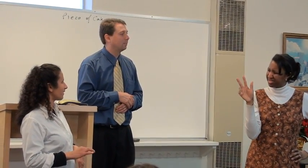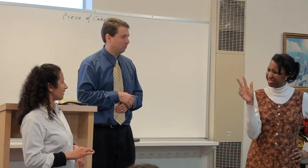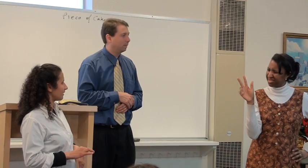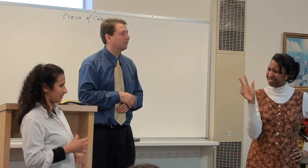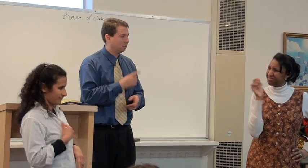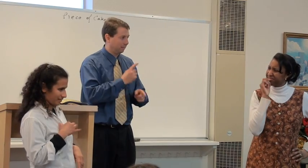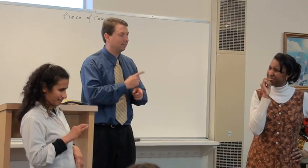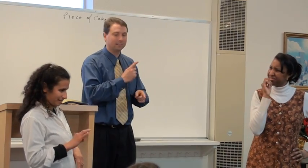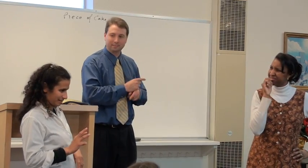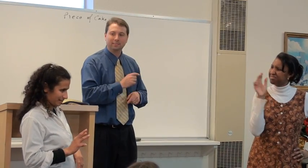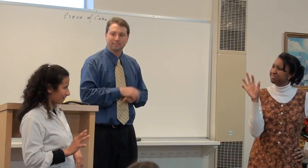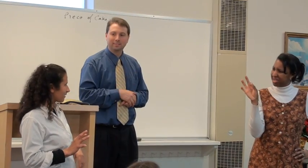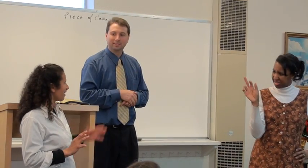93, that's right.